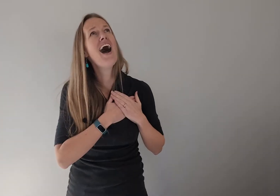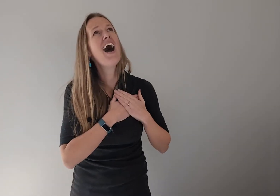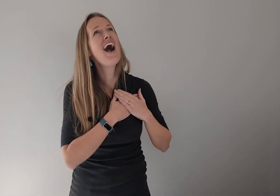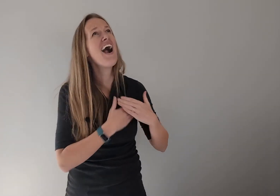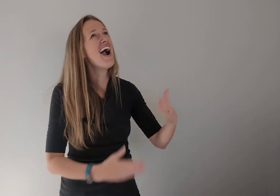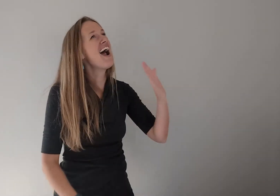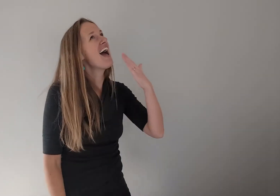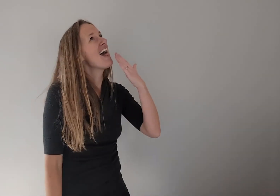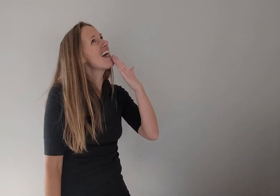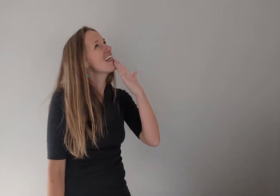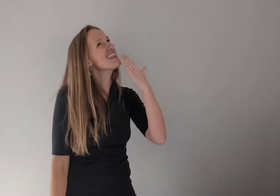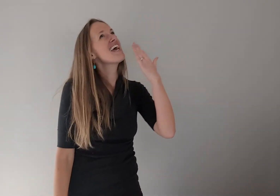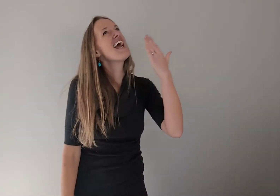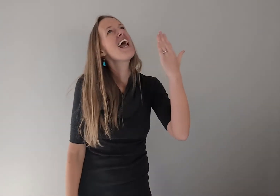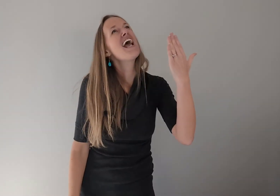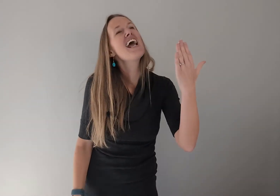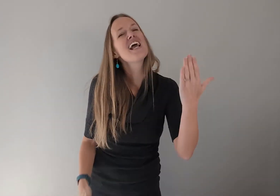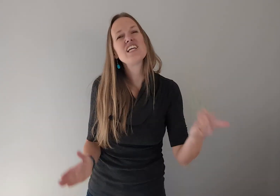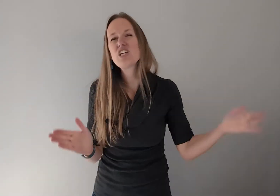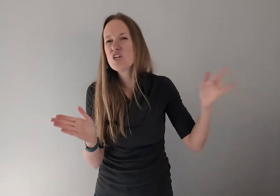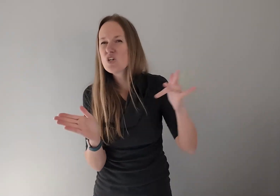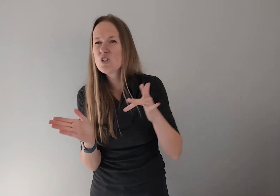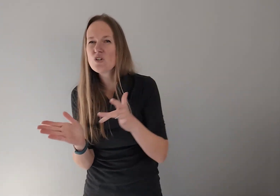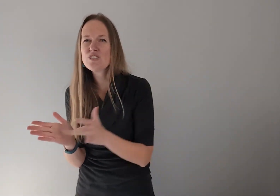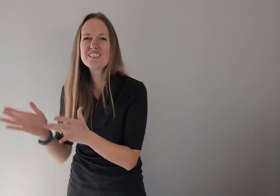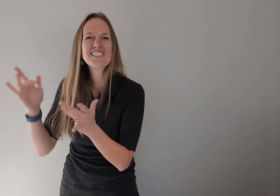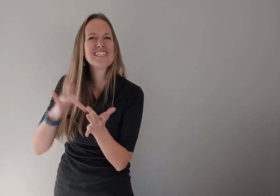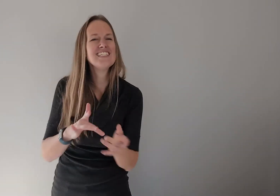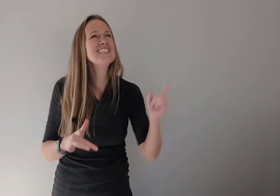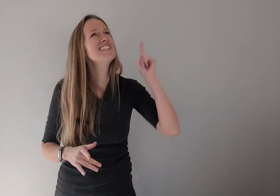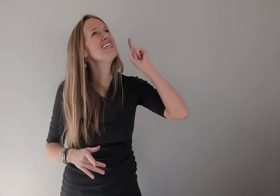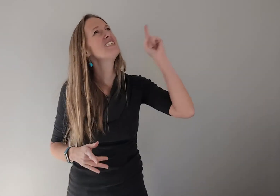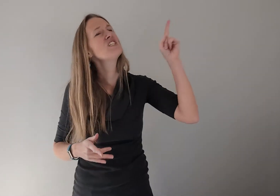applied. Thank you, Jesus,